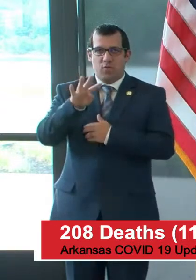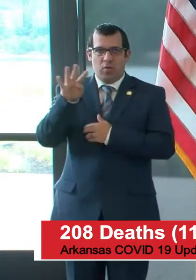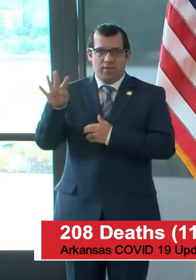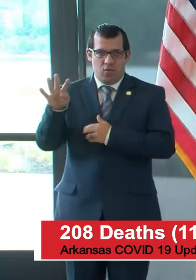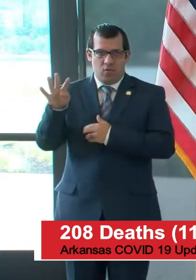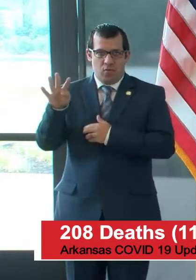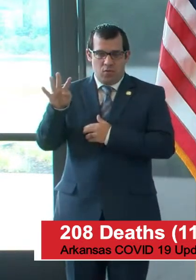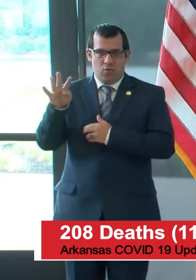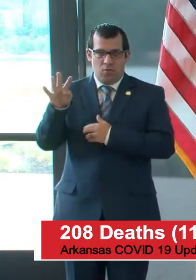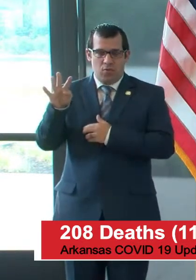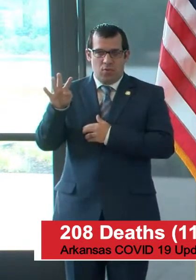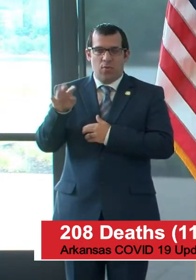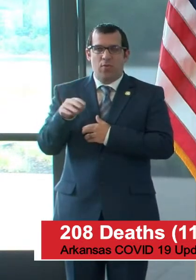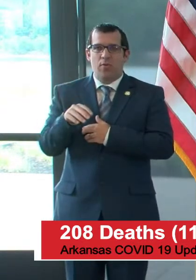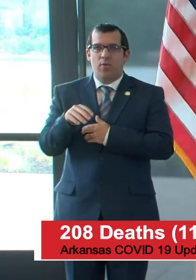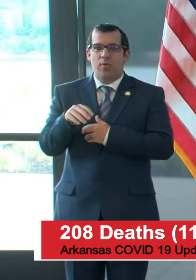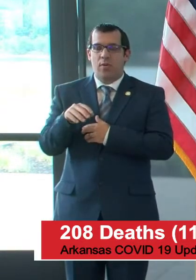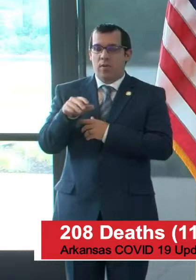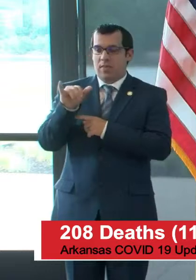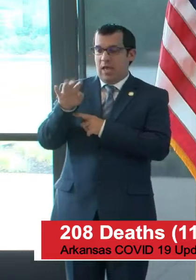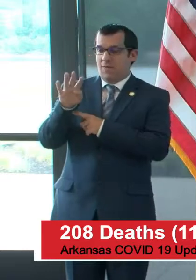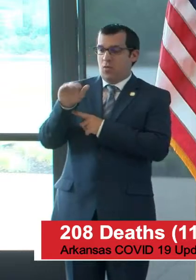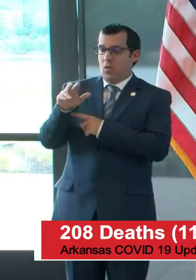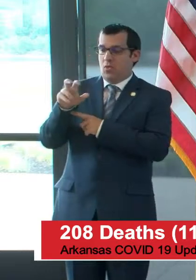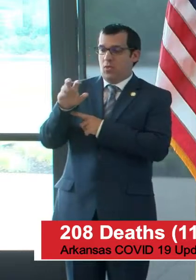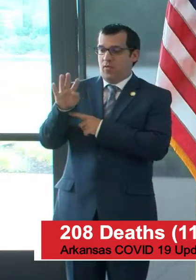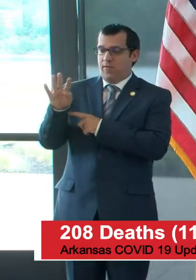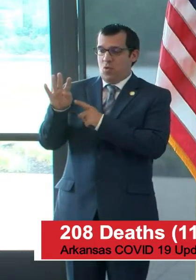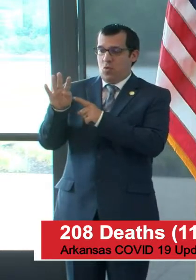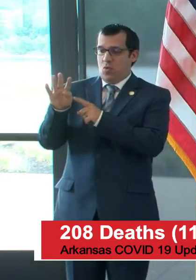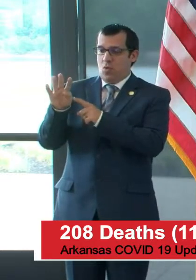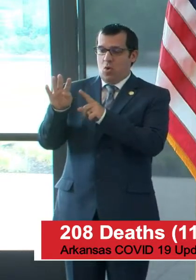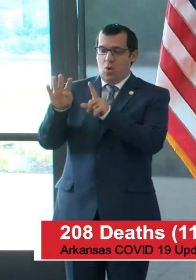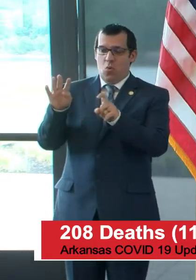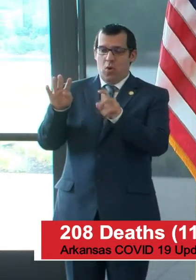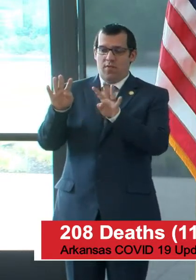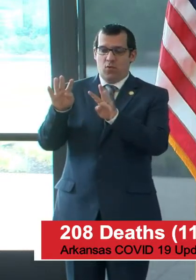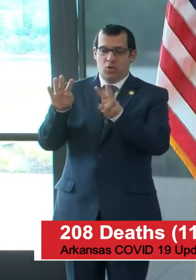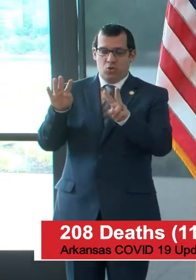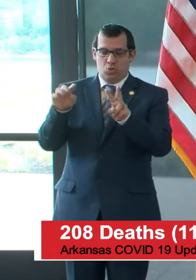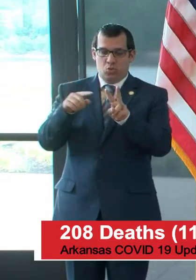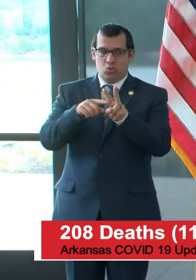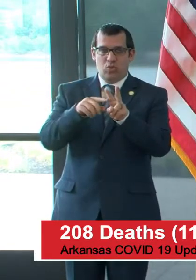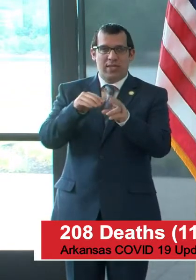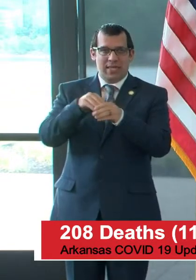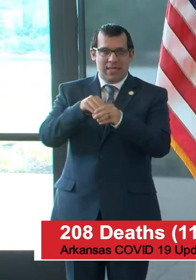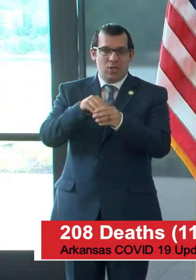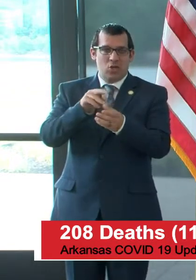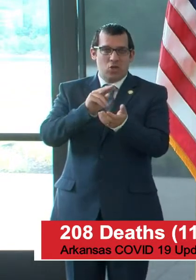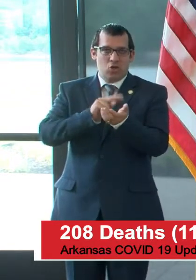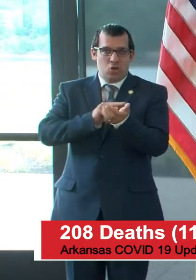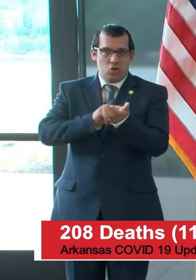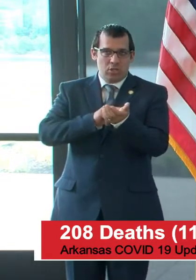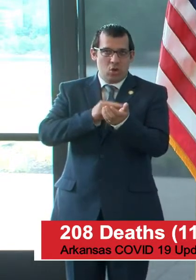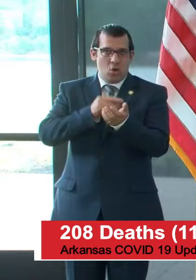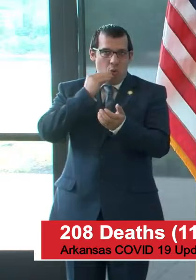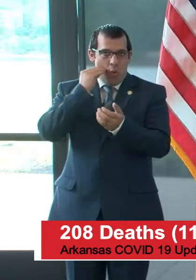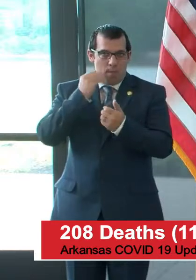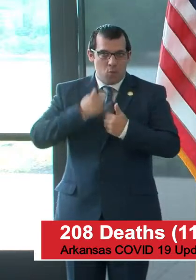4,344. Of those cases, 142 are nursing home